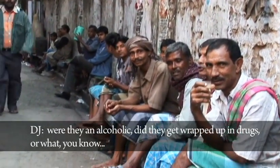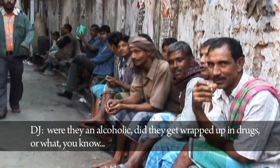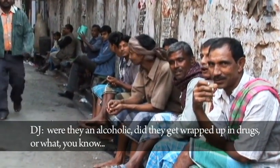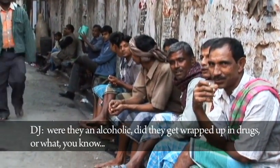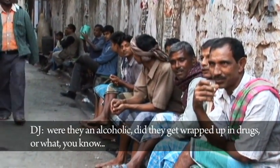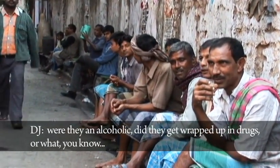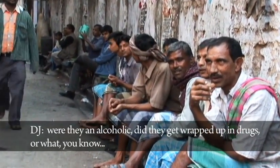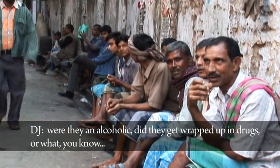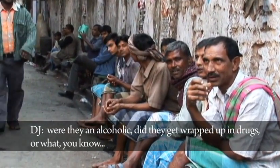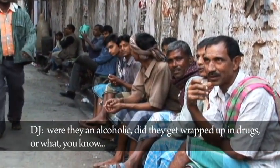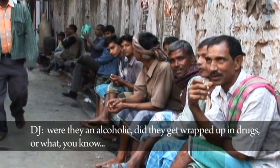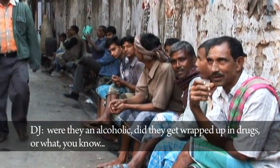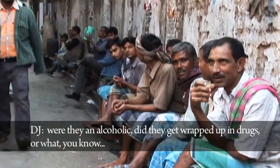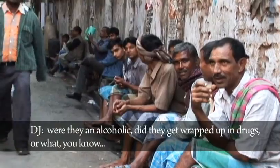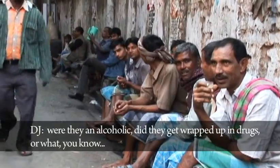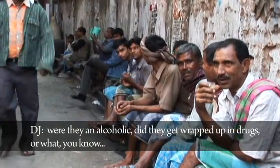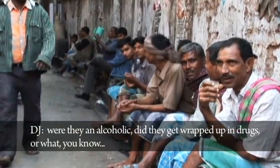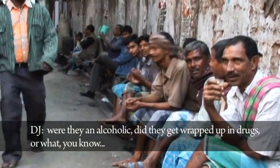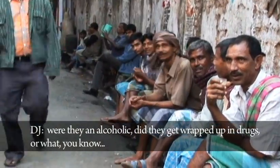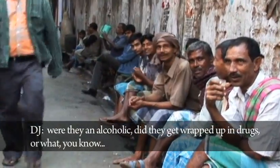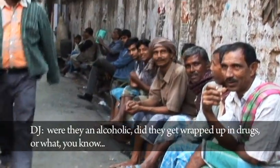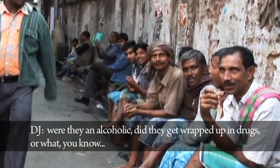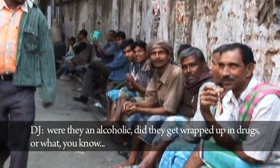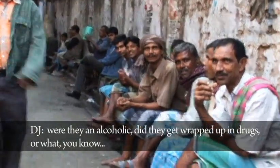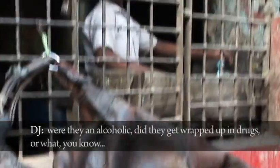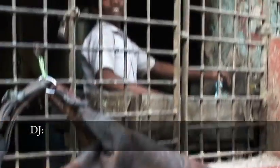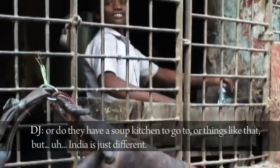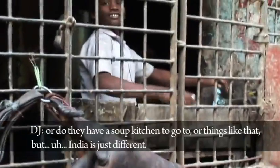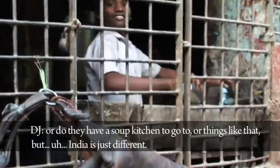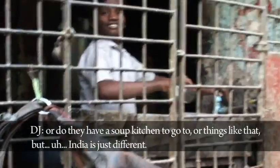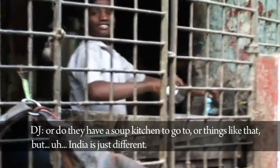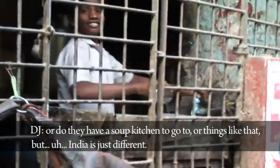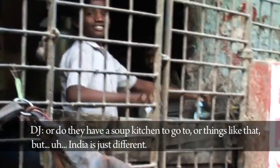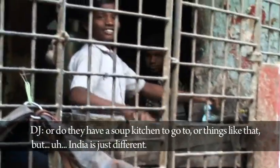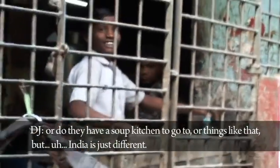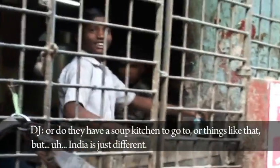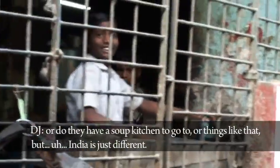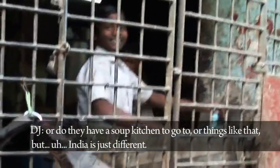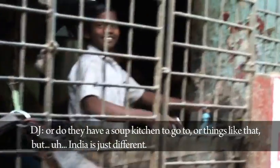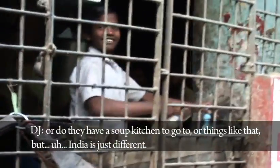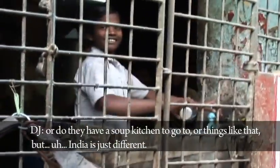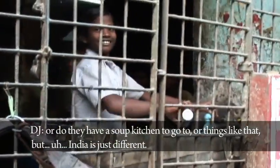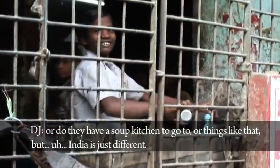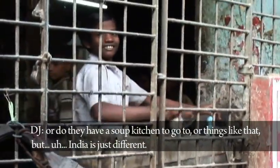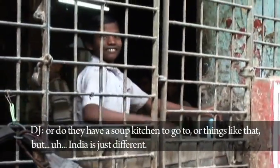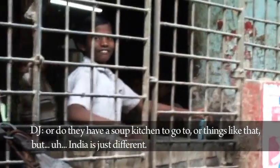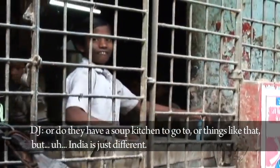alcoholic? Did they get wrapped up in drugs or what? Do they have a soup kitchen that they can go to or things like that? But